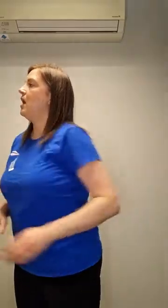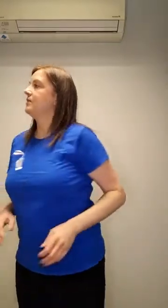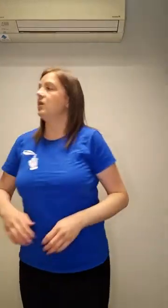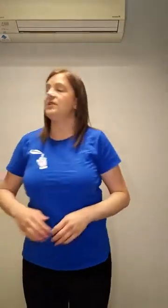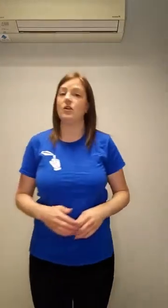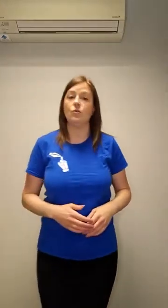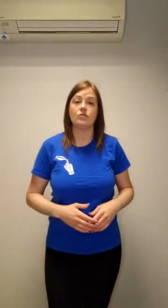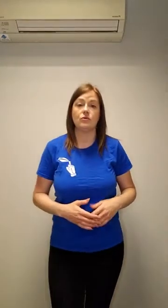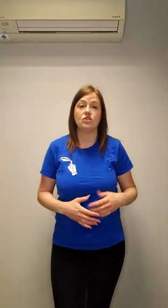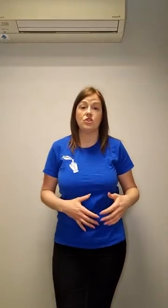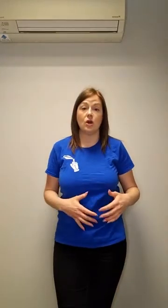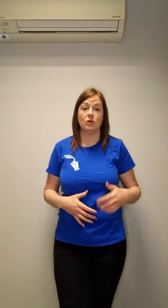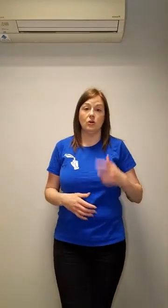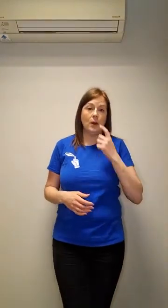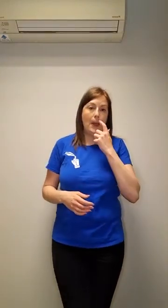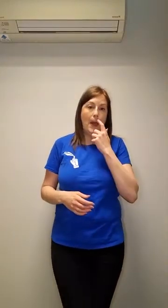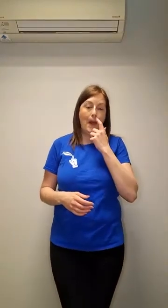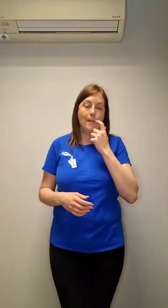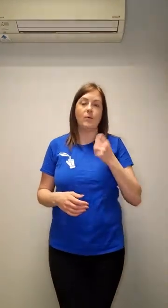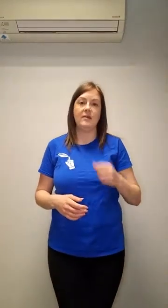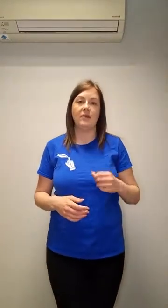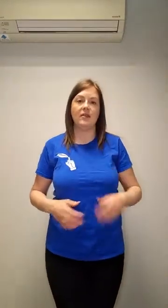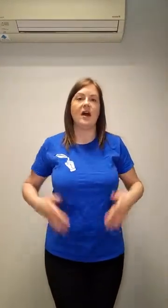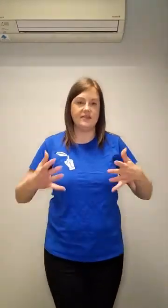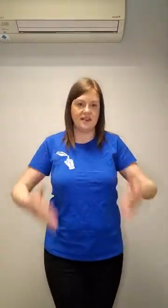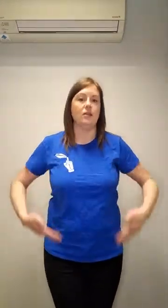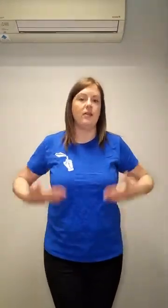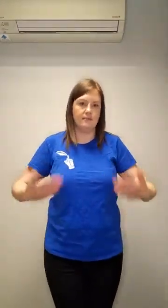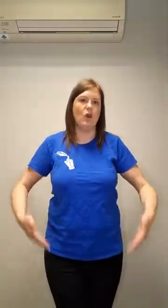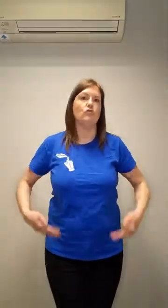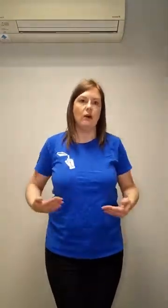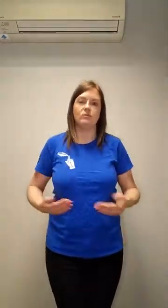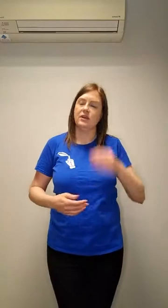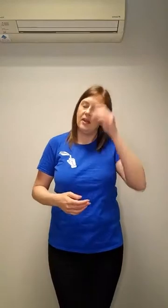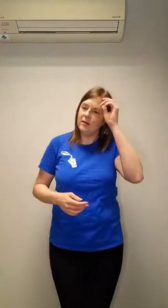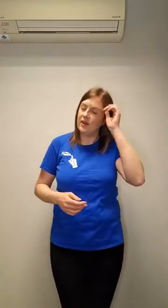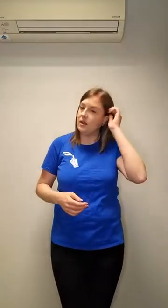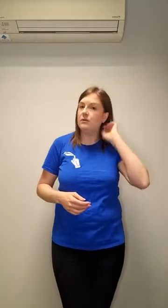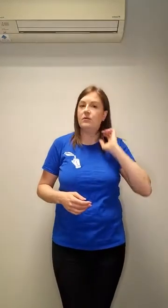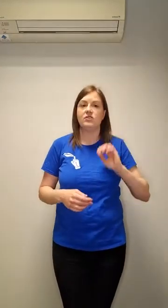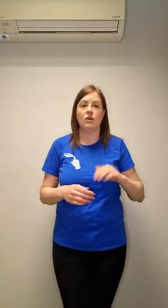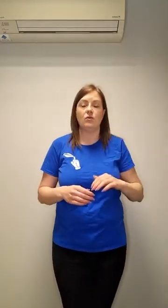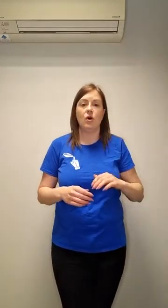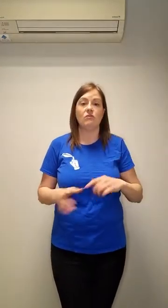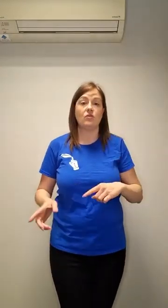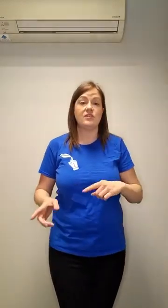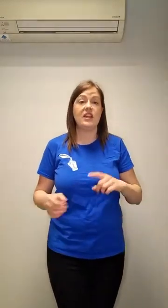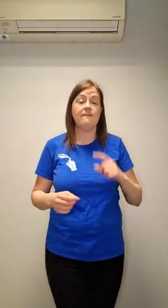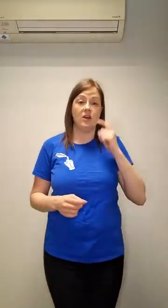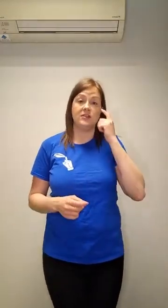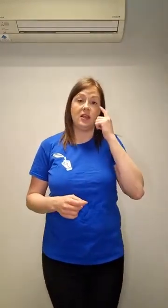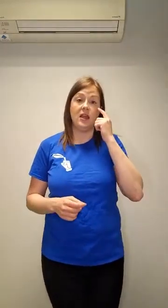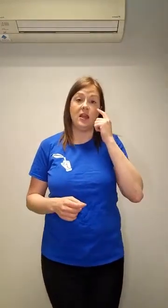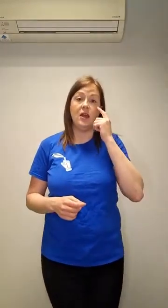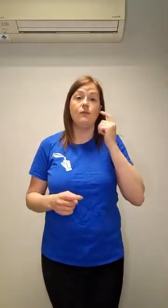Our signs can also circle, and what we mean by that is they go round, but they can circle horizontally, vertically,